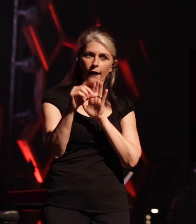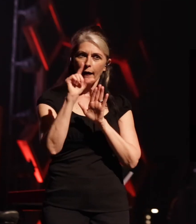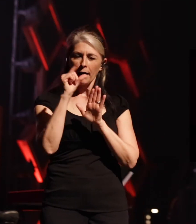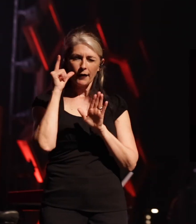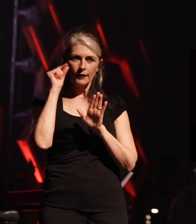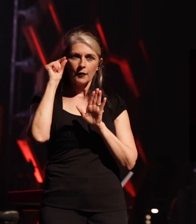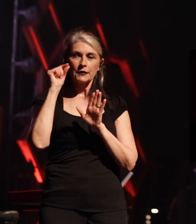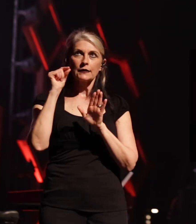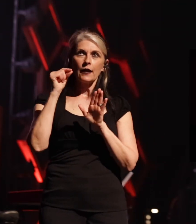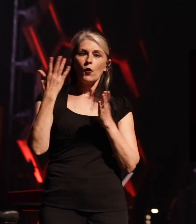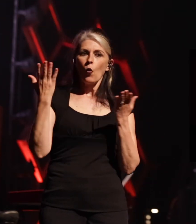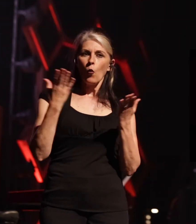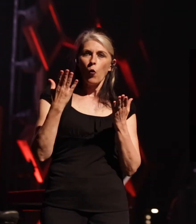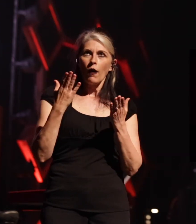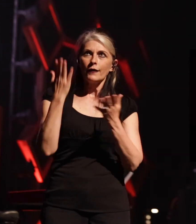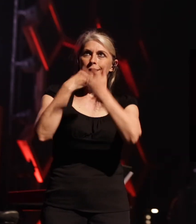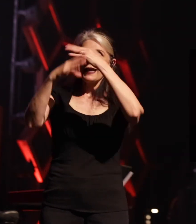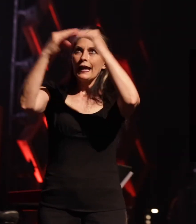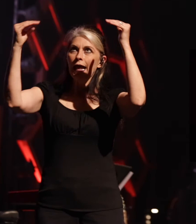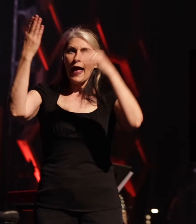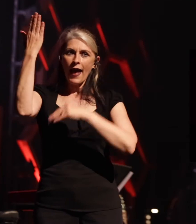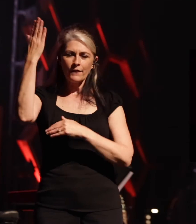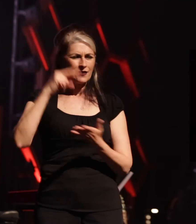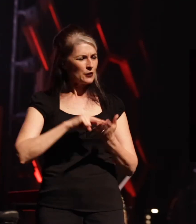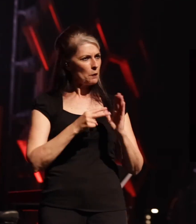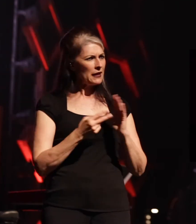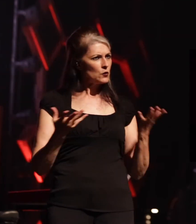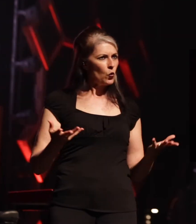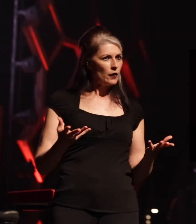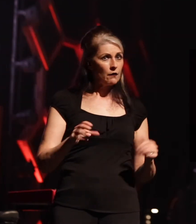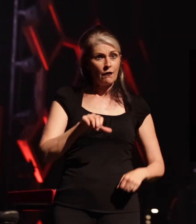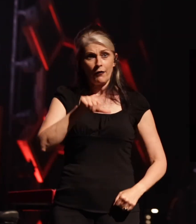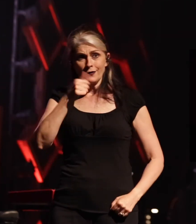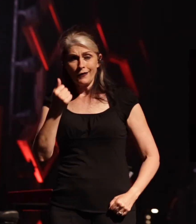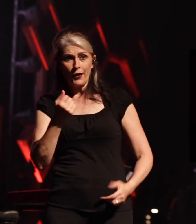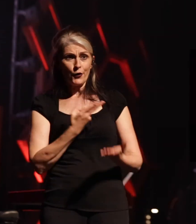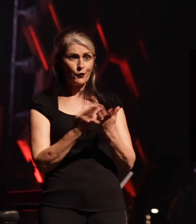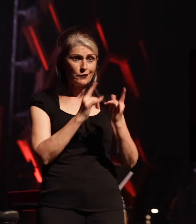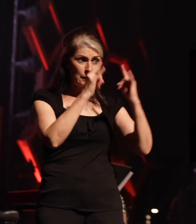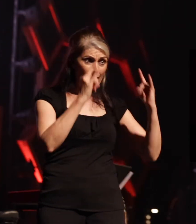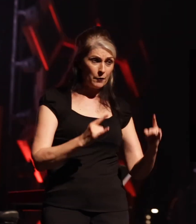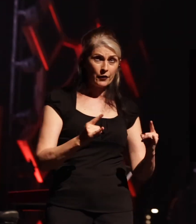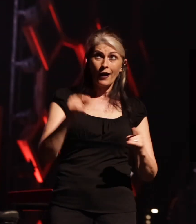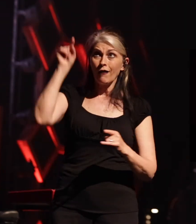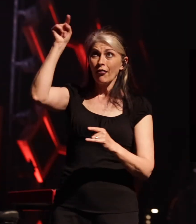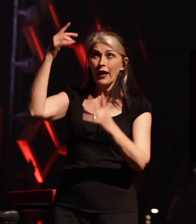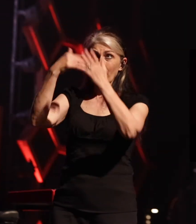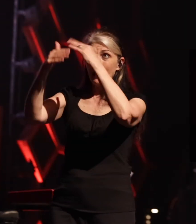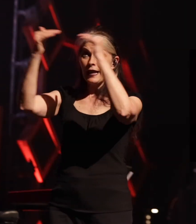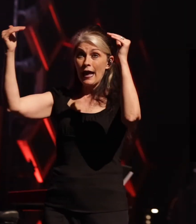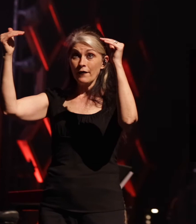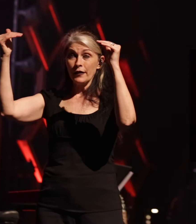what was in heaven. Now, what does that mean? Does it mean that there's another tabernacle in heaven of which the one outlined here